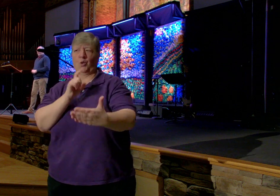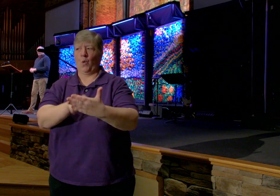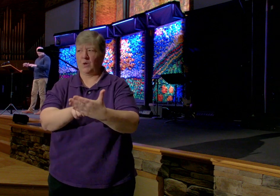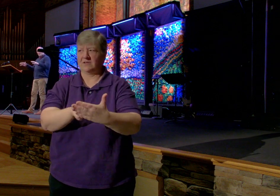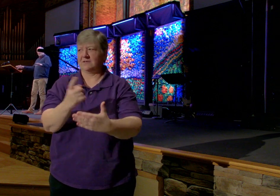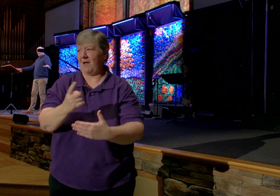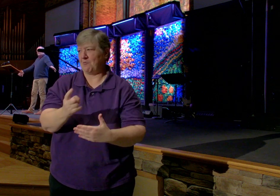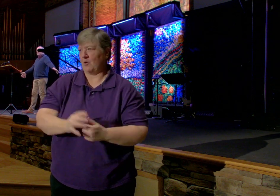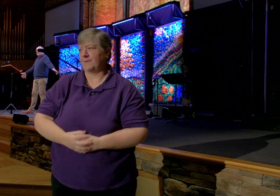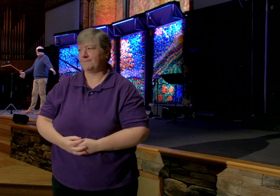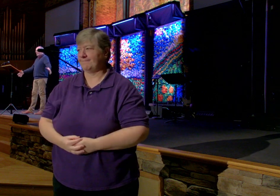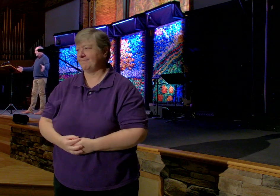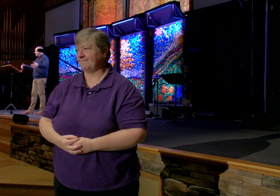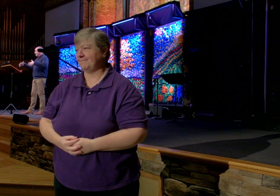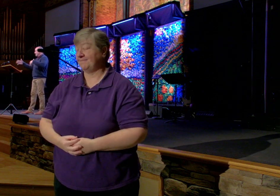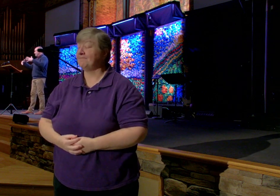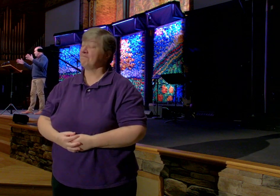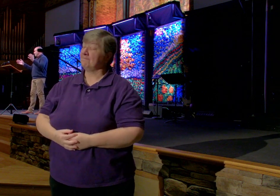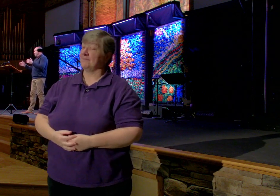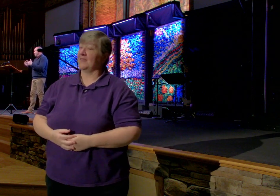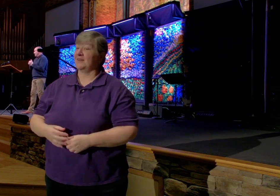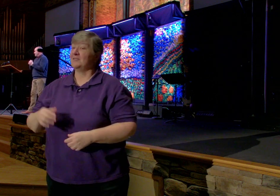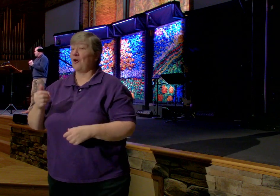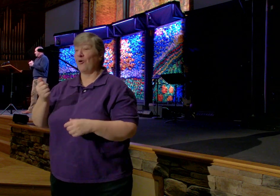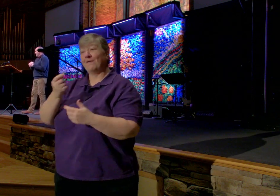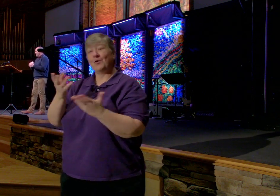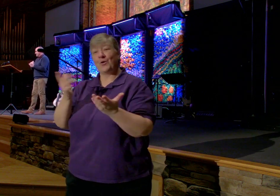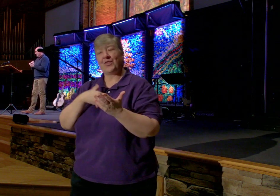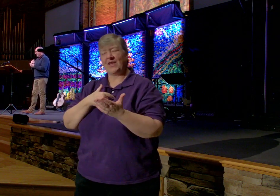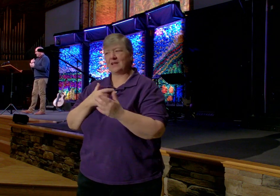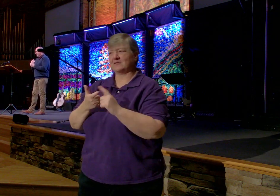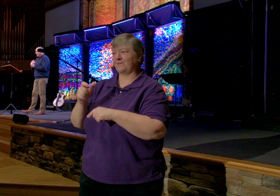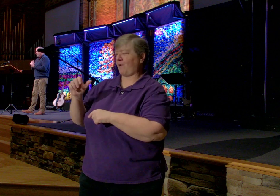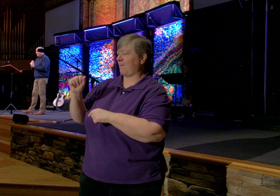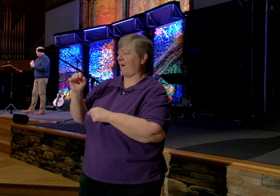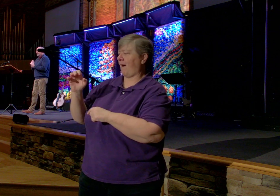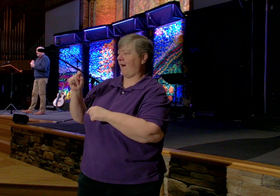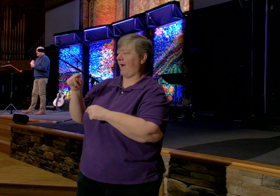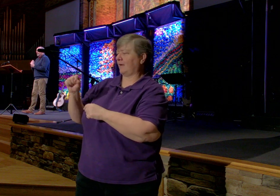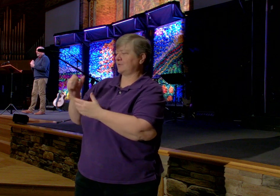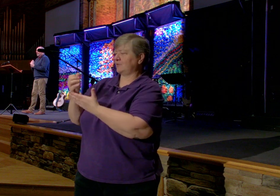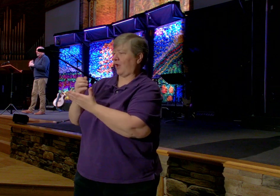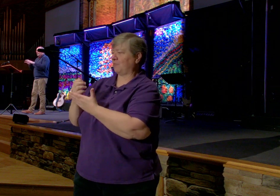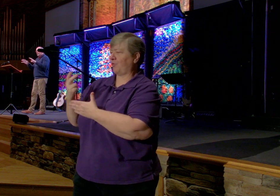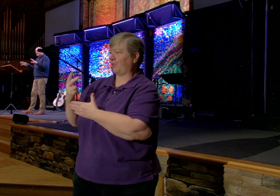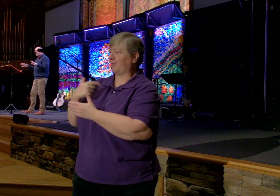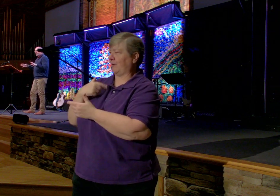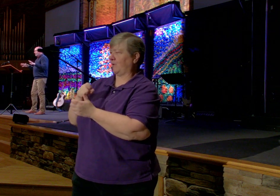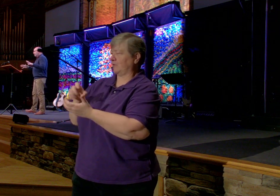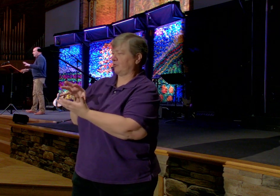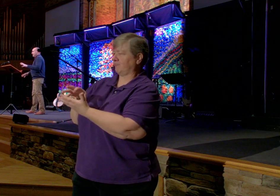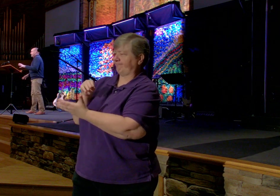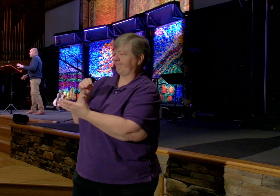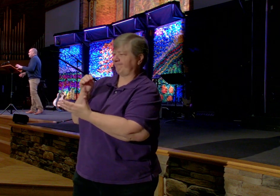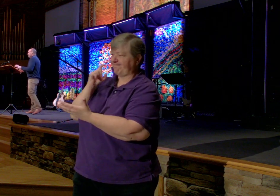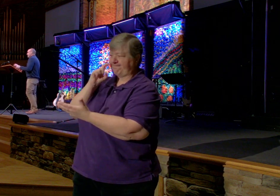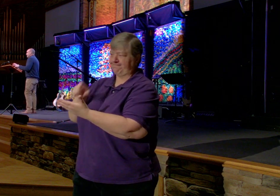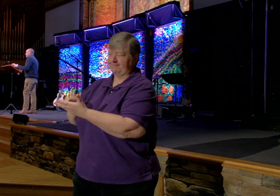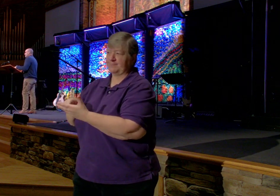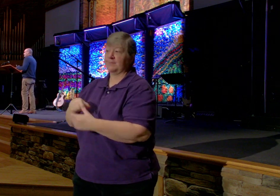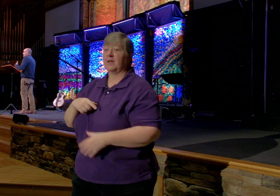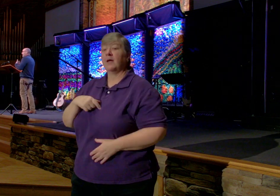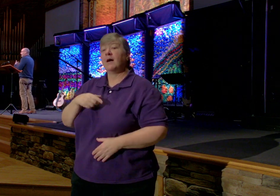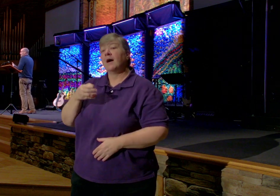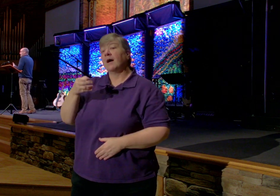someone. So just a few things that I want us to glean from this passage in Acts chapter 3. First of all, do